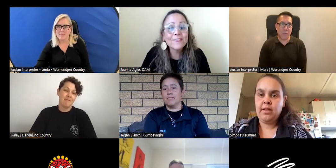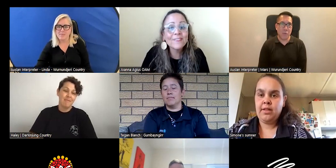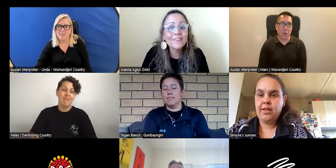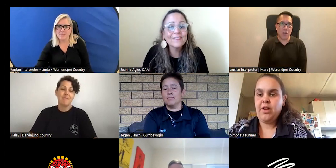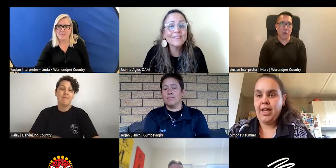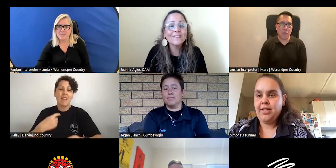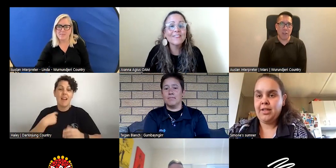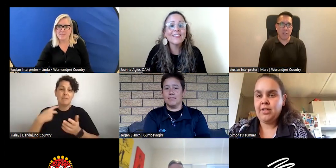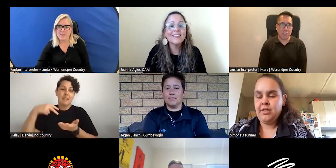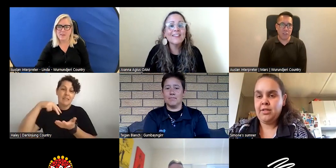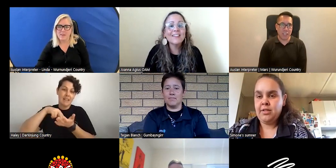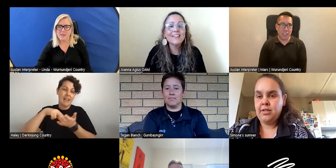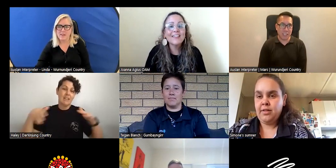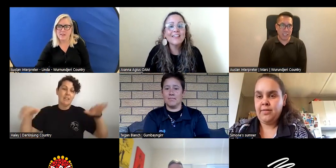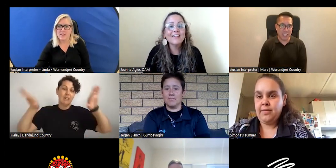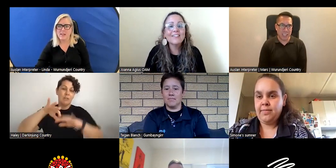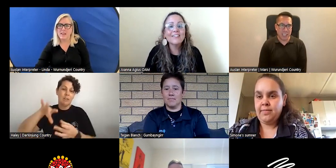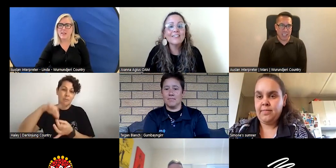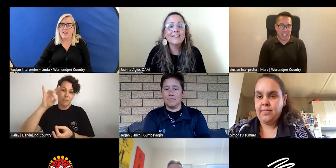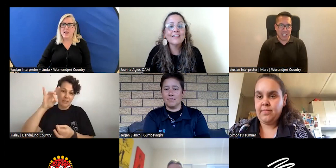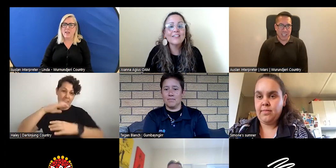And then we'll go around the screen.